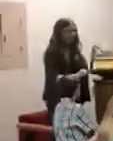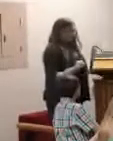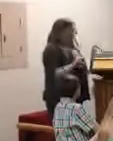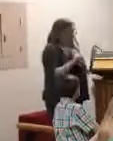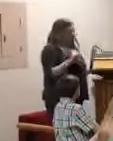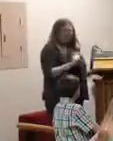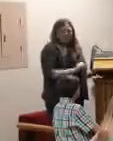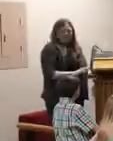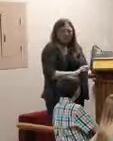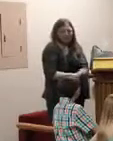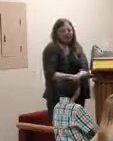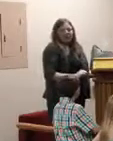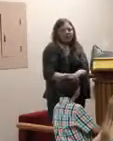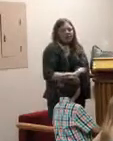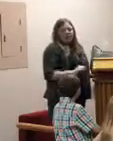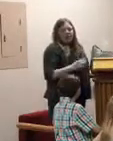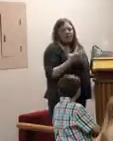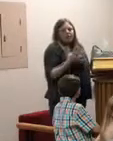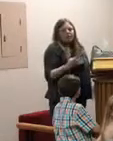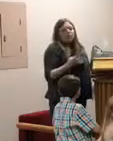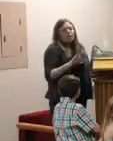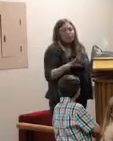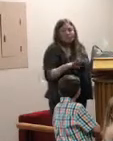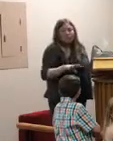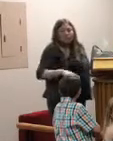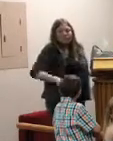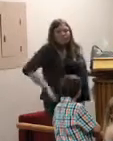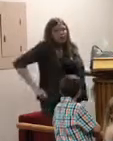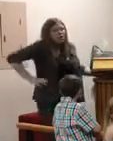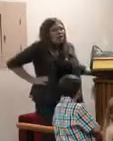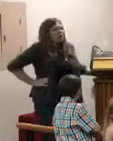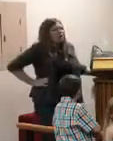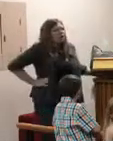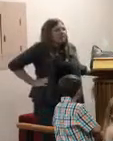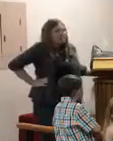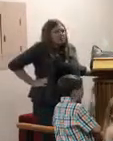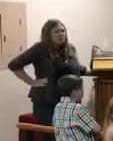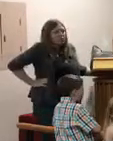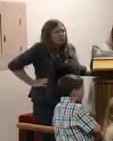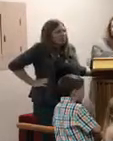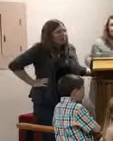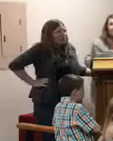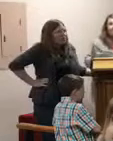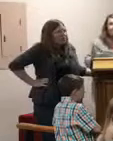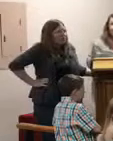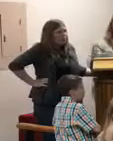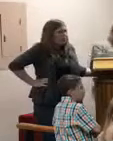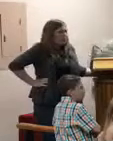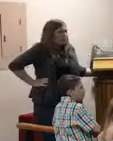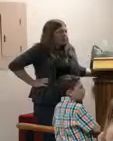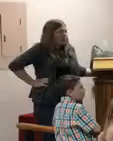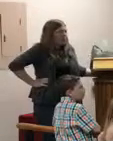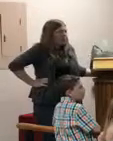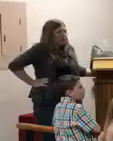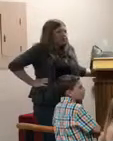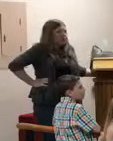this family. Who do we not have as a family that has one of those big eggs? What?